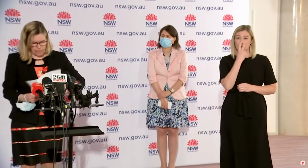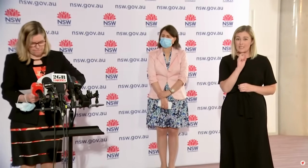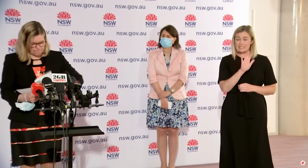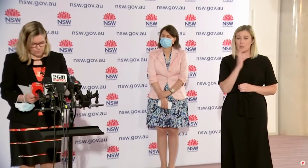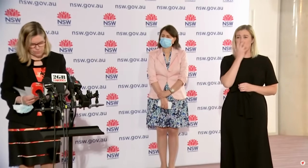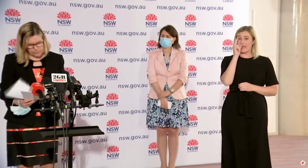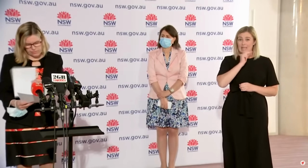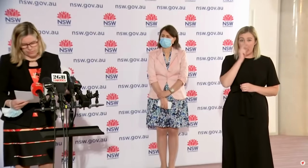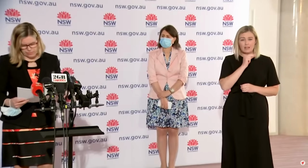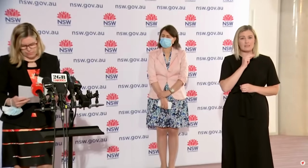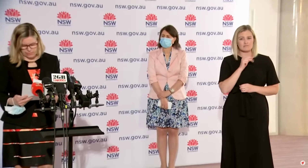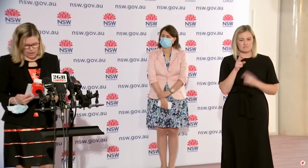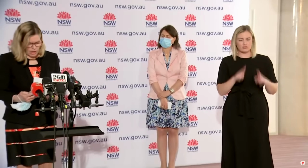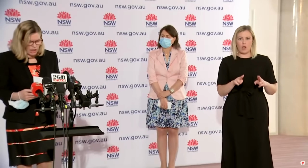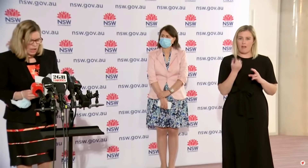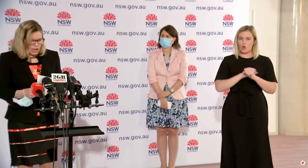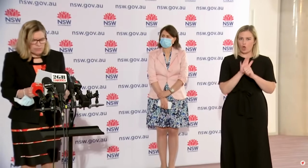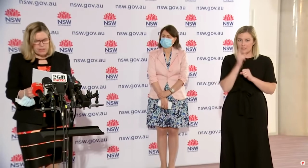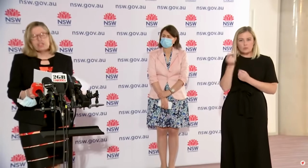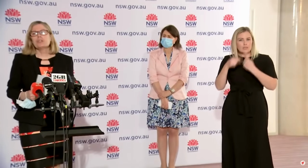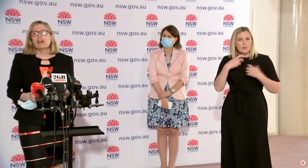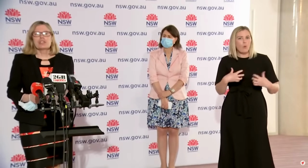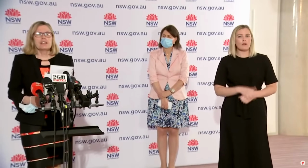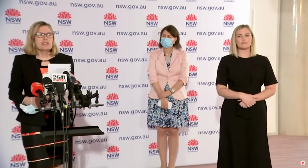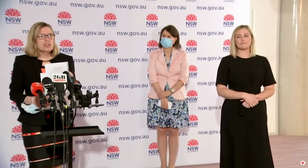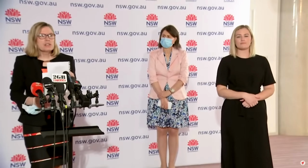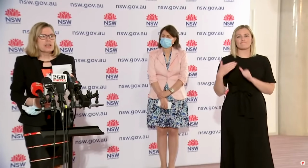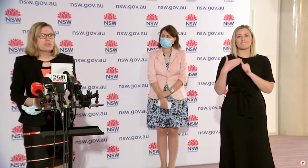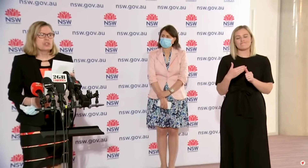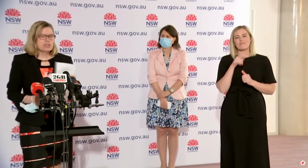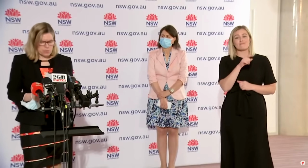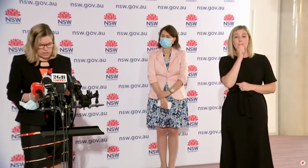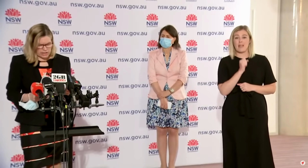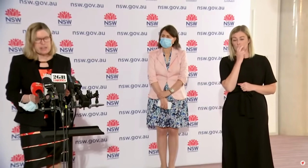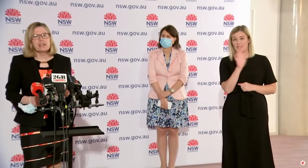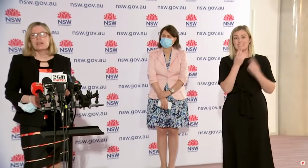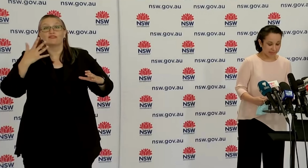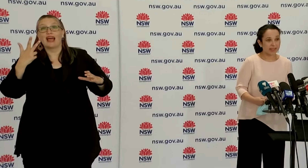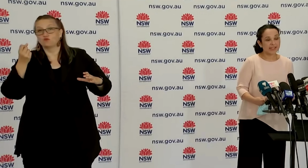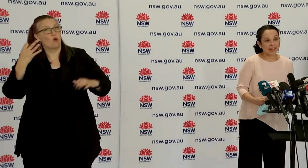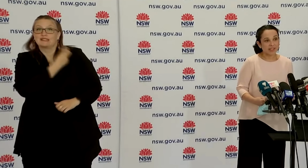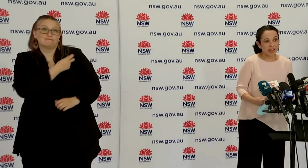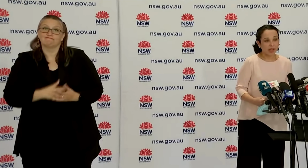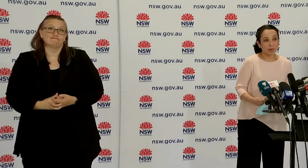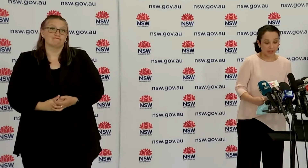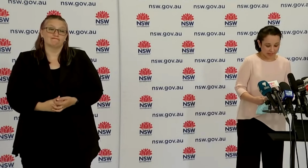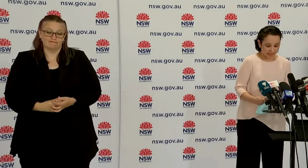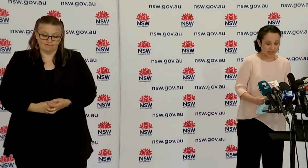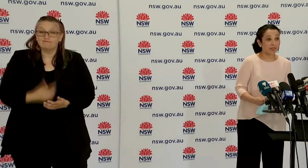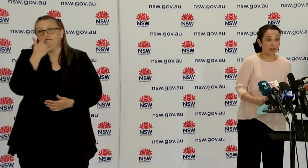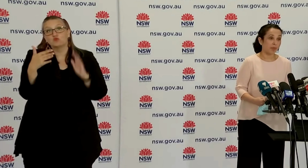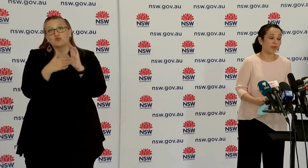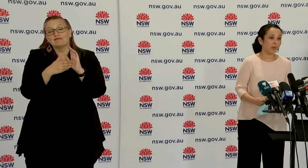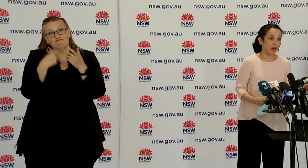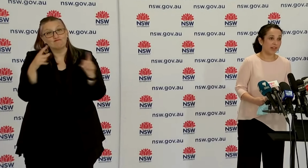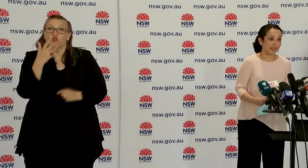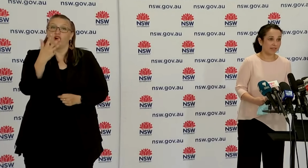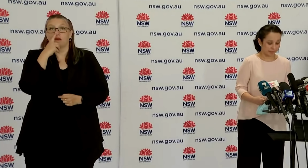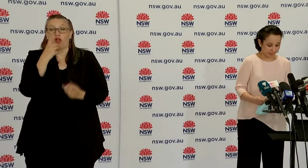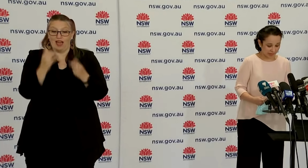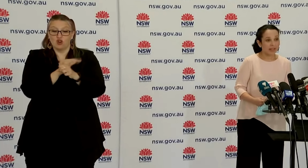attack, so quite young to die from COVID. That gentleman actually had significant underlying health conditions and was unvaccinated. Sadly, today we are reporting the deaths of 9 people